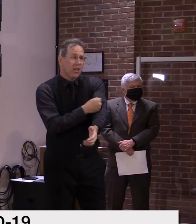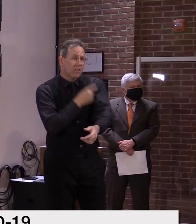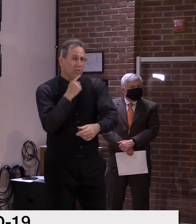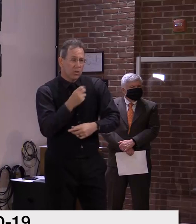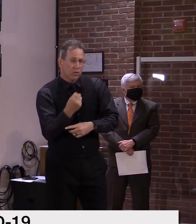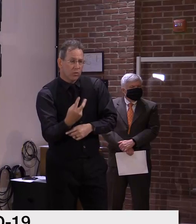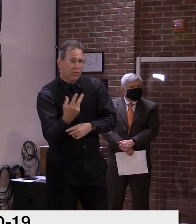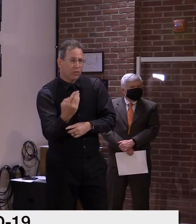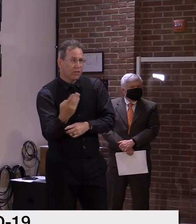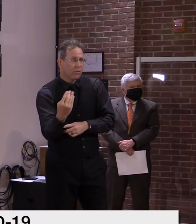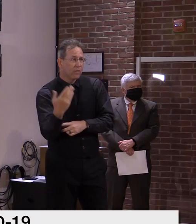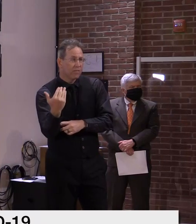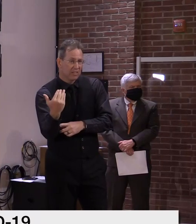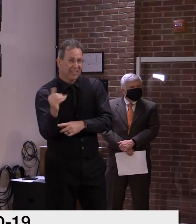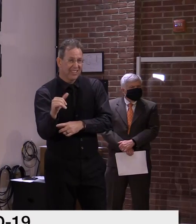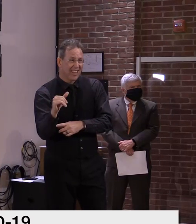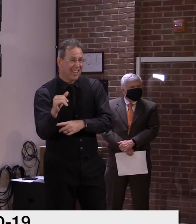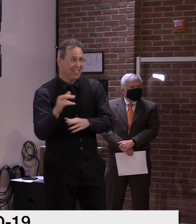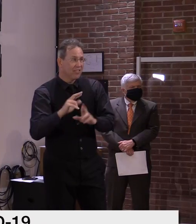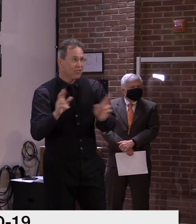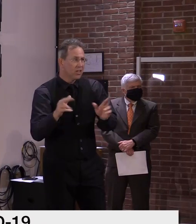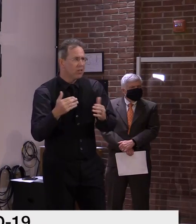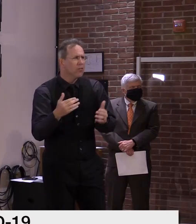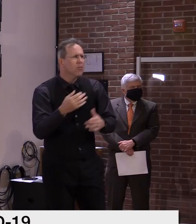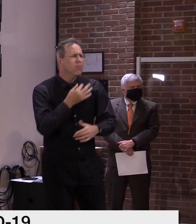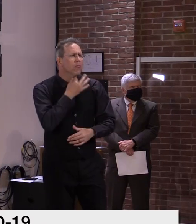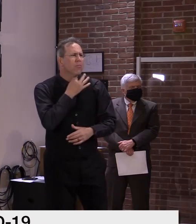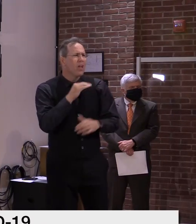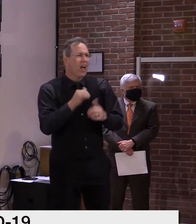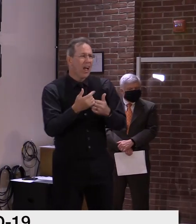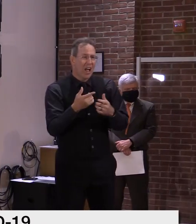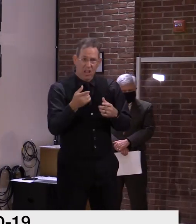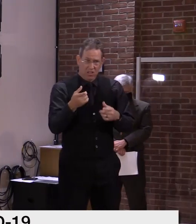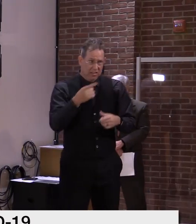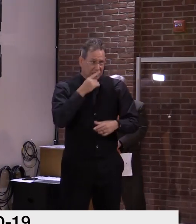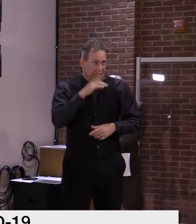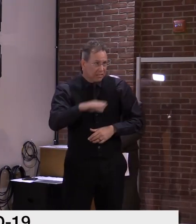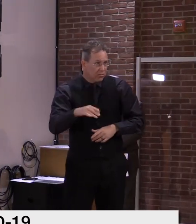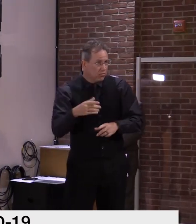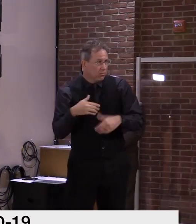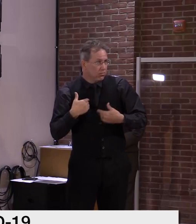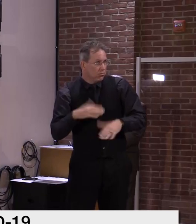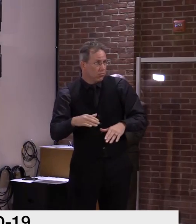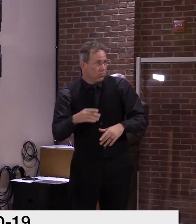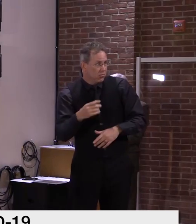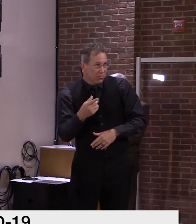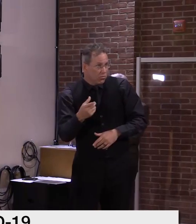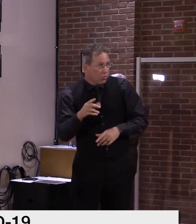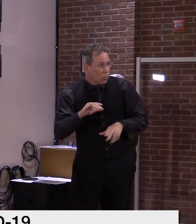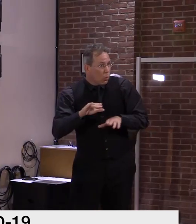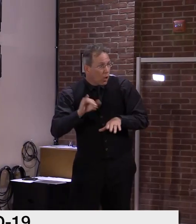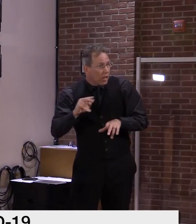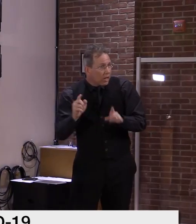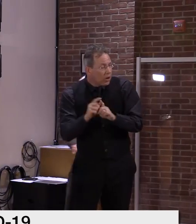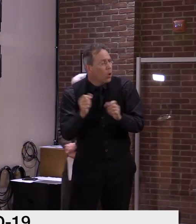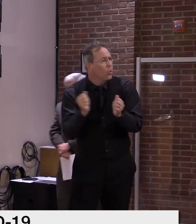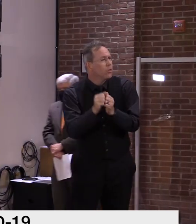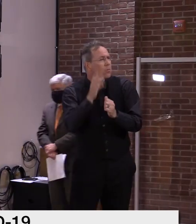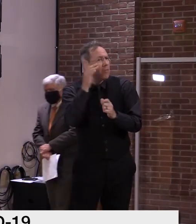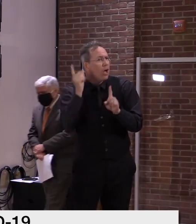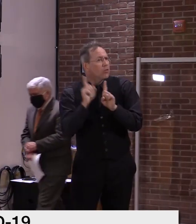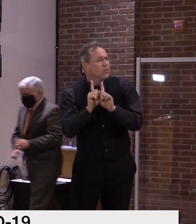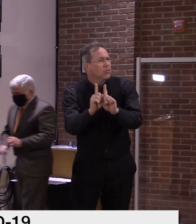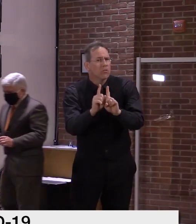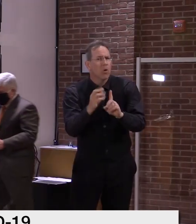work? Can they go into the walk-in clinics? Do they still need their parents to be with them? How's that going to work